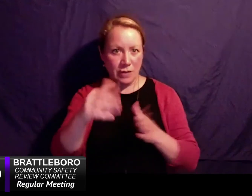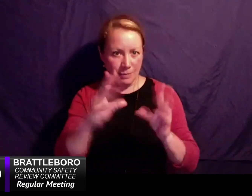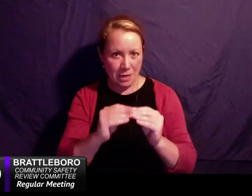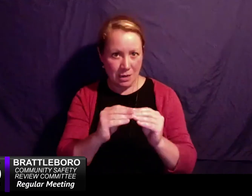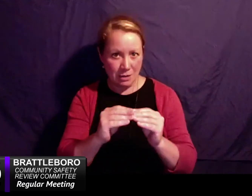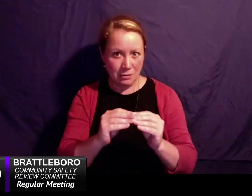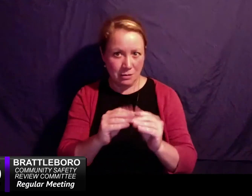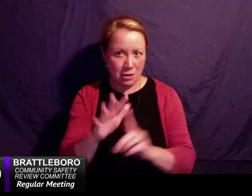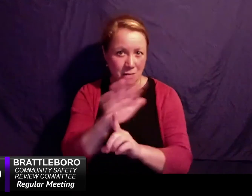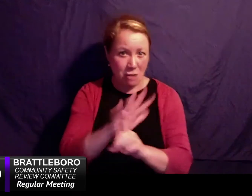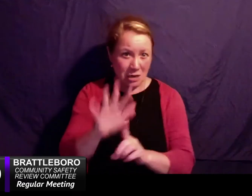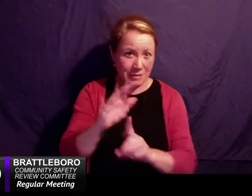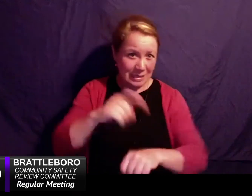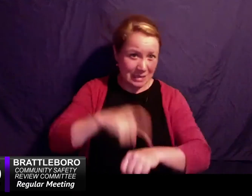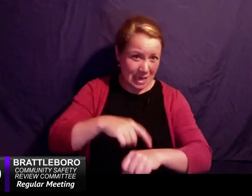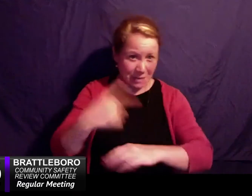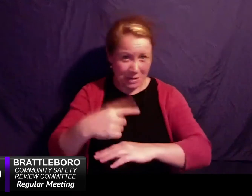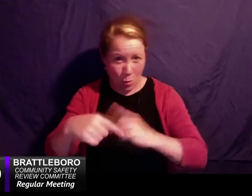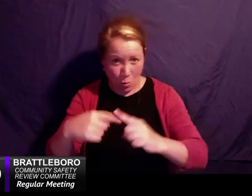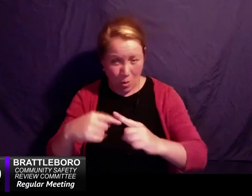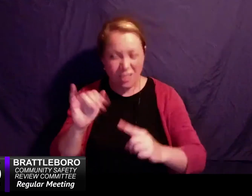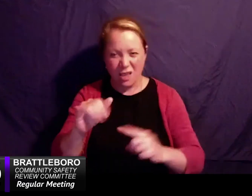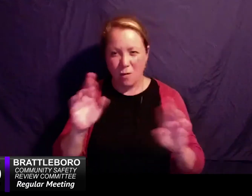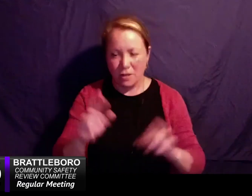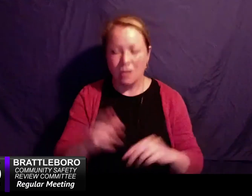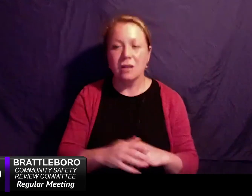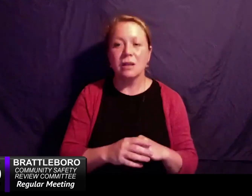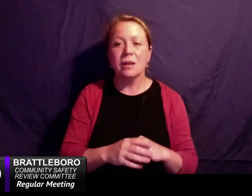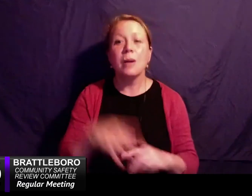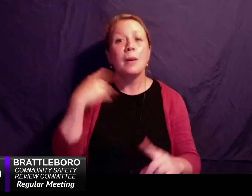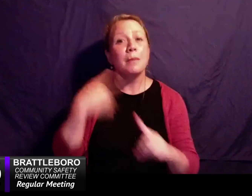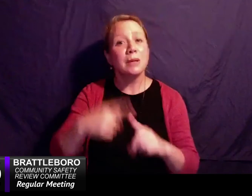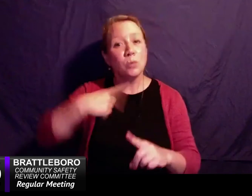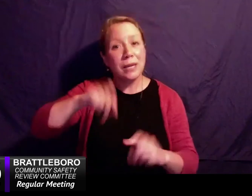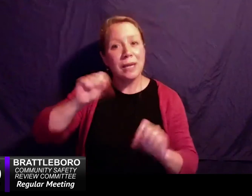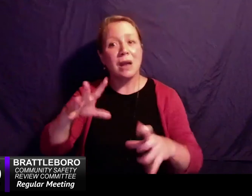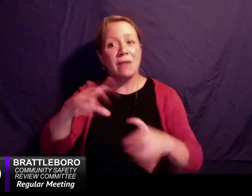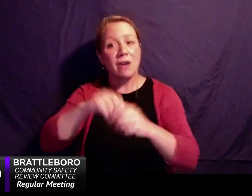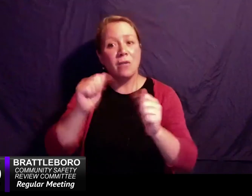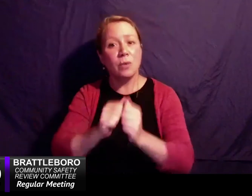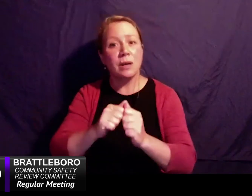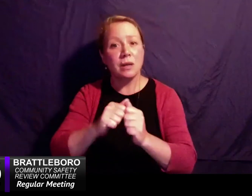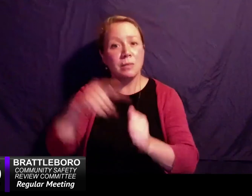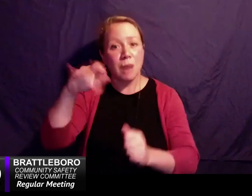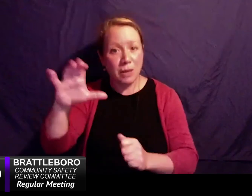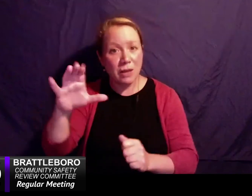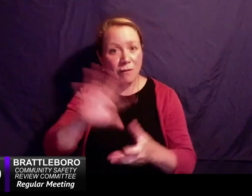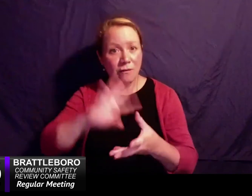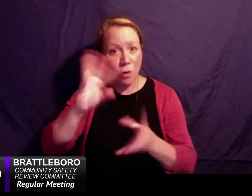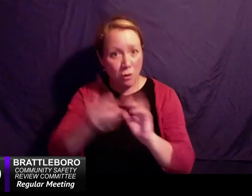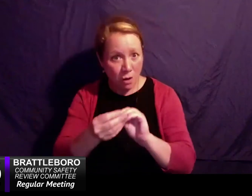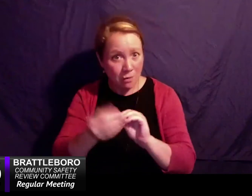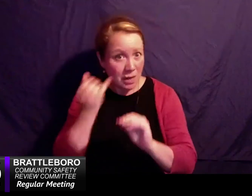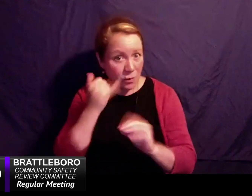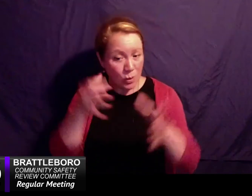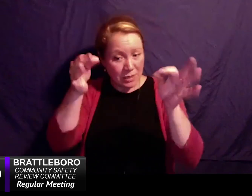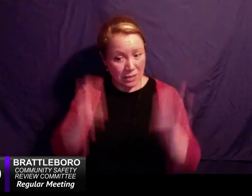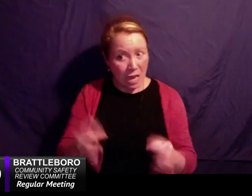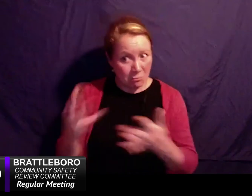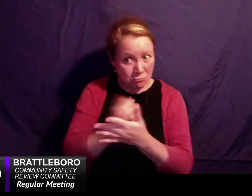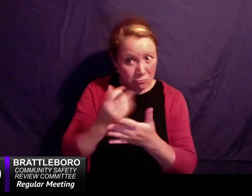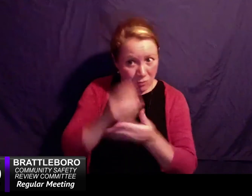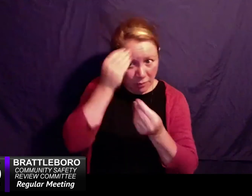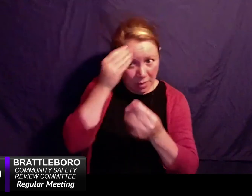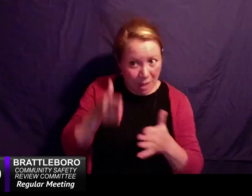approximately, hopefully. And we may engage in public forums if we all choose that that's a way to gather information.